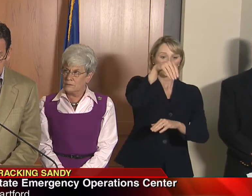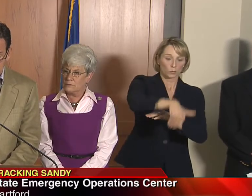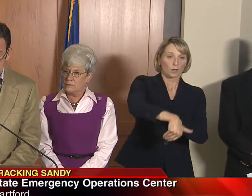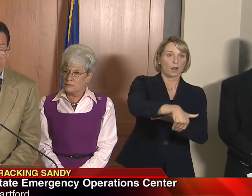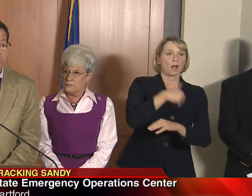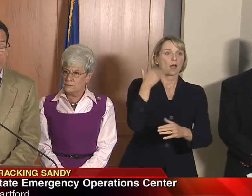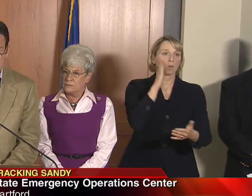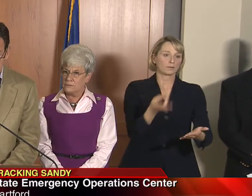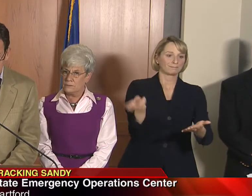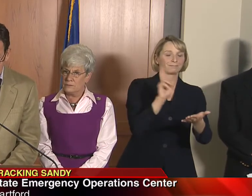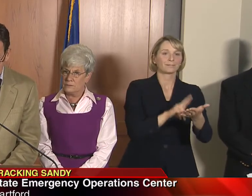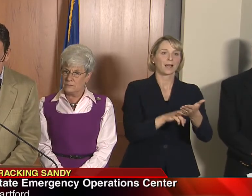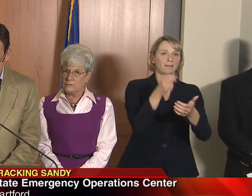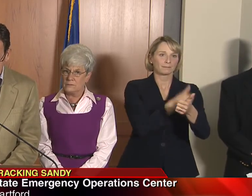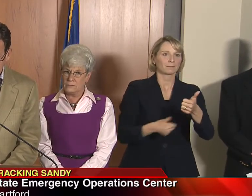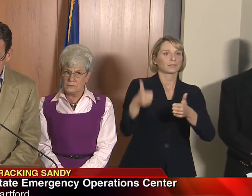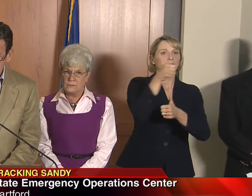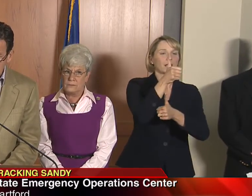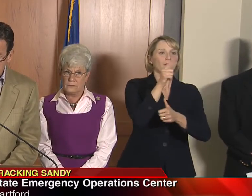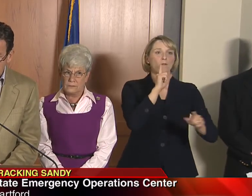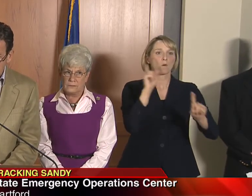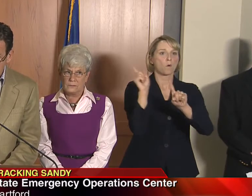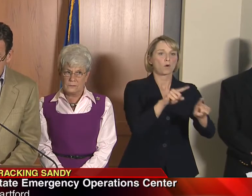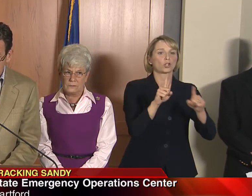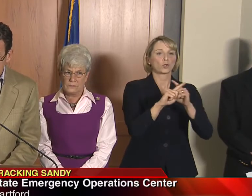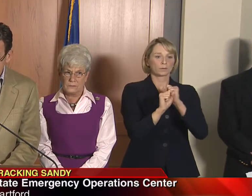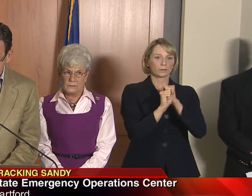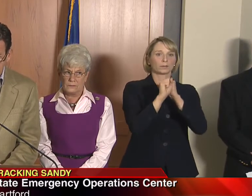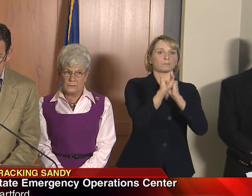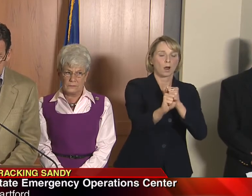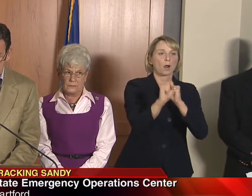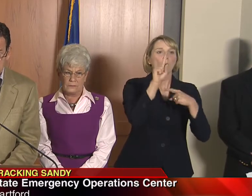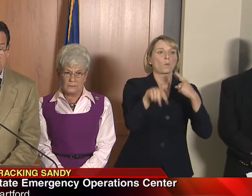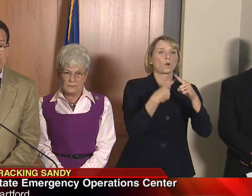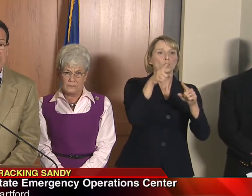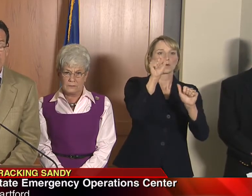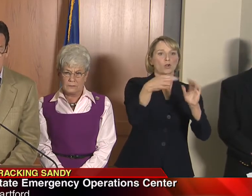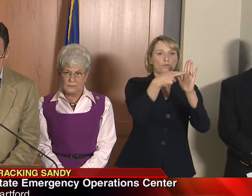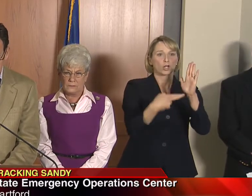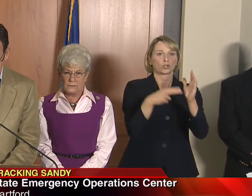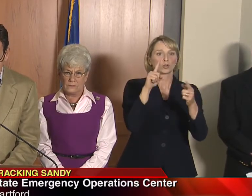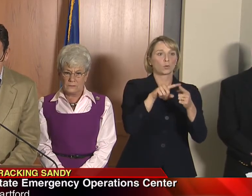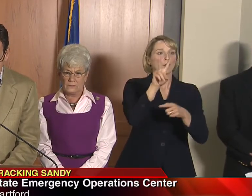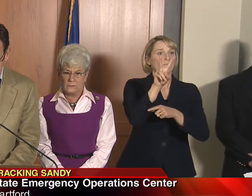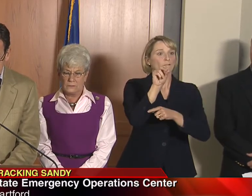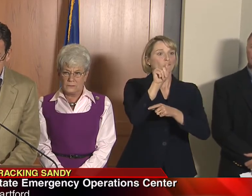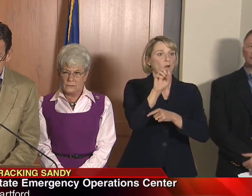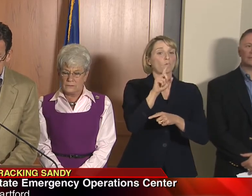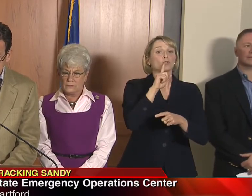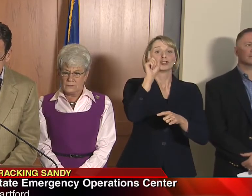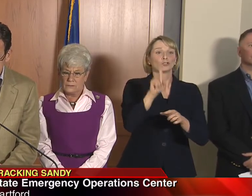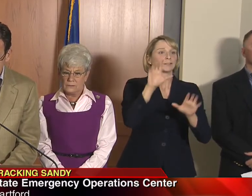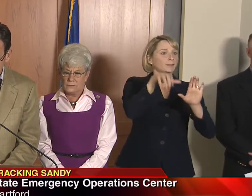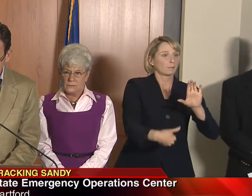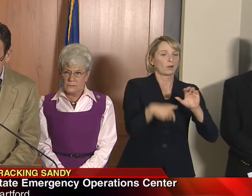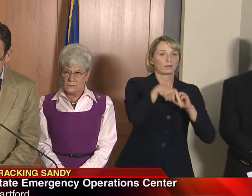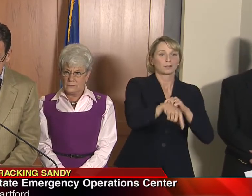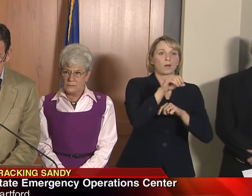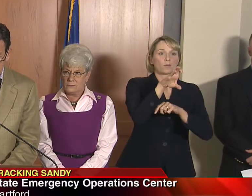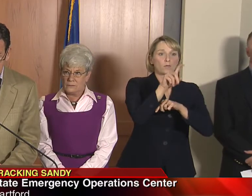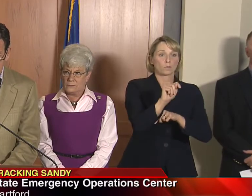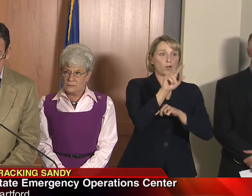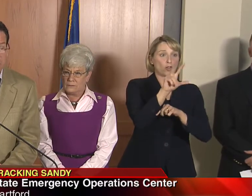period in which you can register to vote. It was to expire at 8 p.m. this Tuesday, October 30th. I am extending the deadline